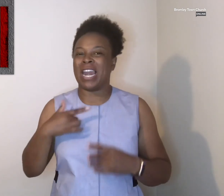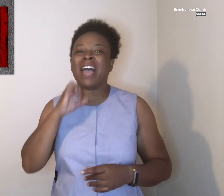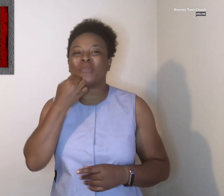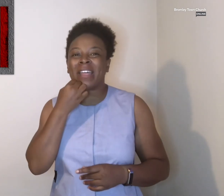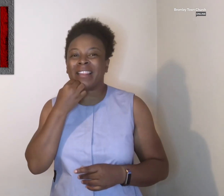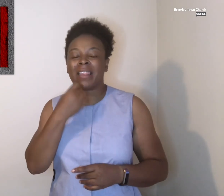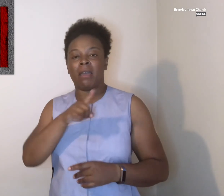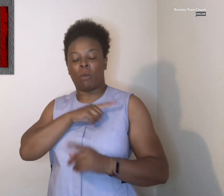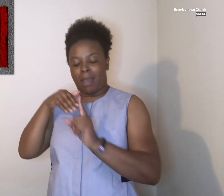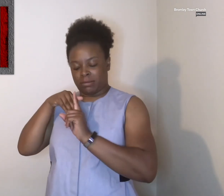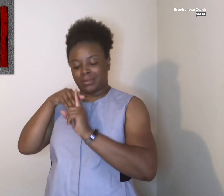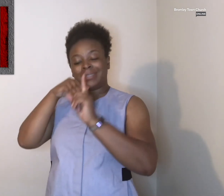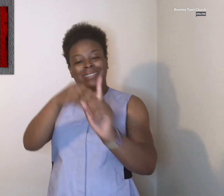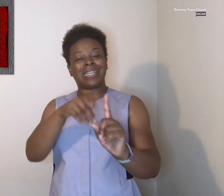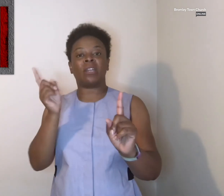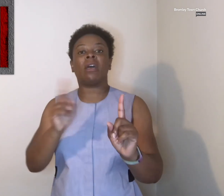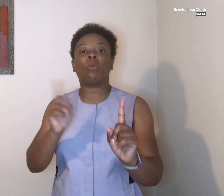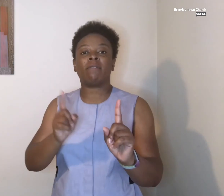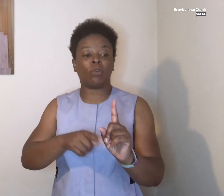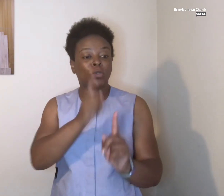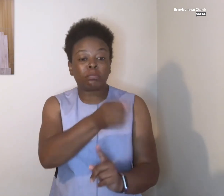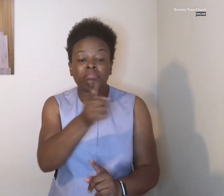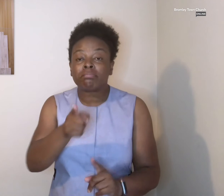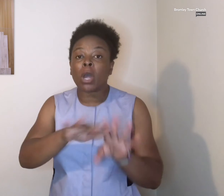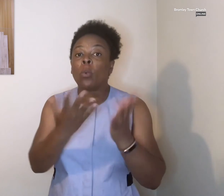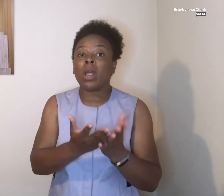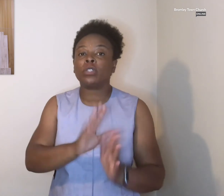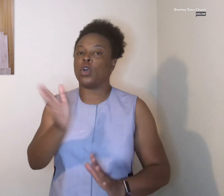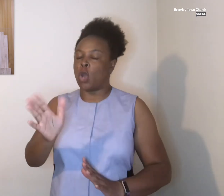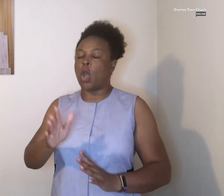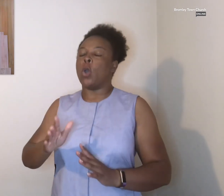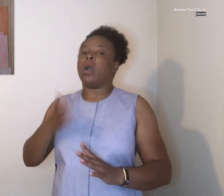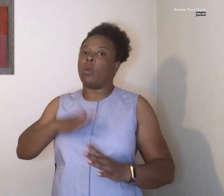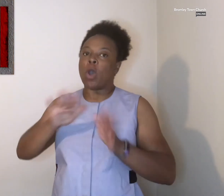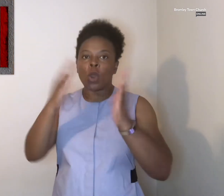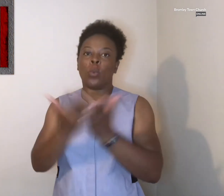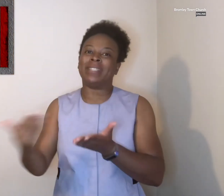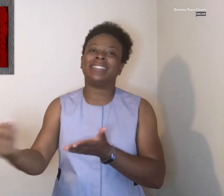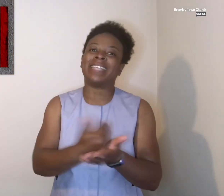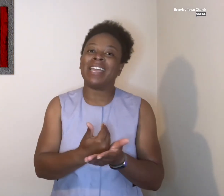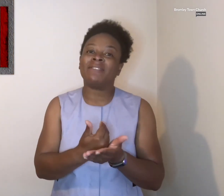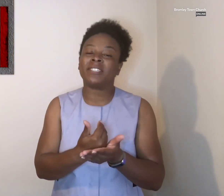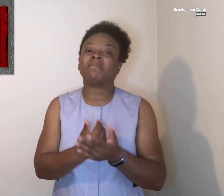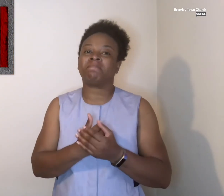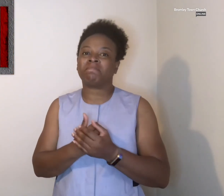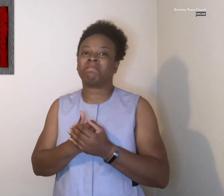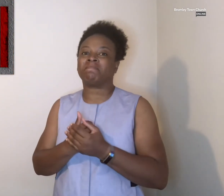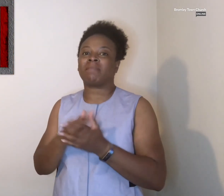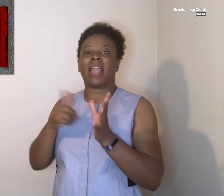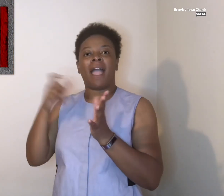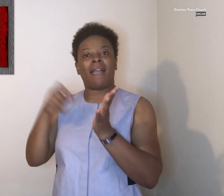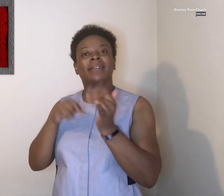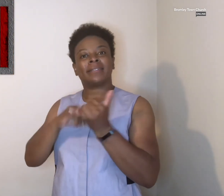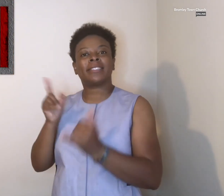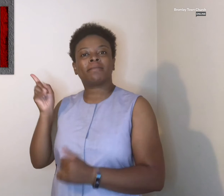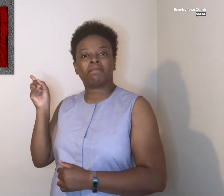world, but to save the world through him. And in Acts 4, verse 12, salvation, it says, is found in no